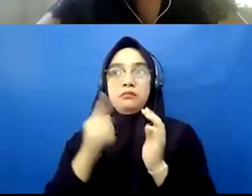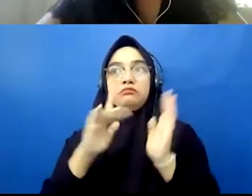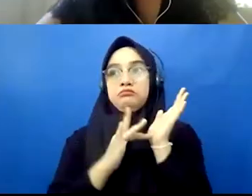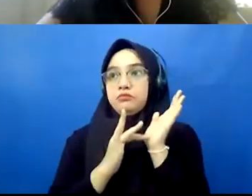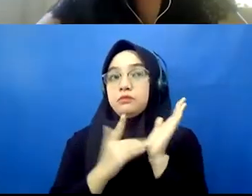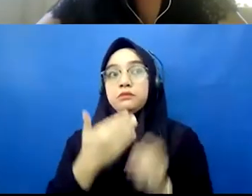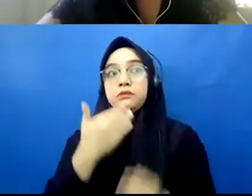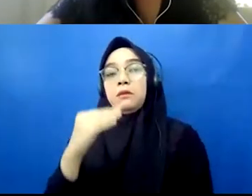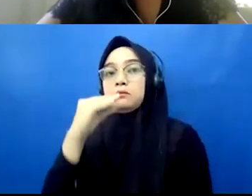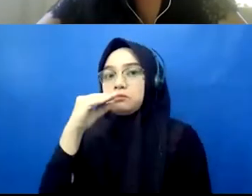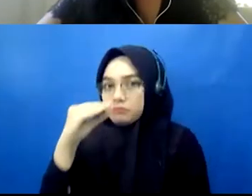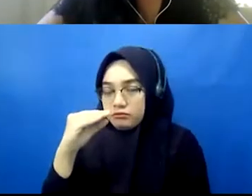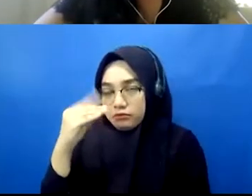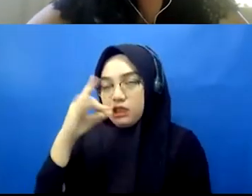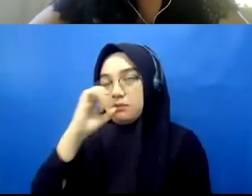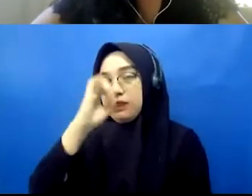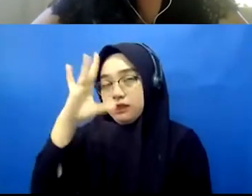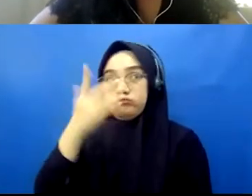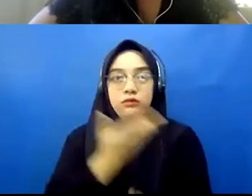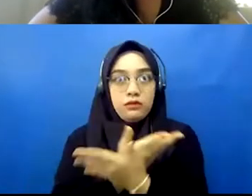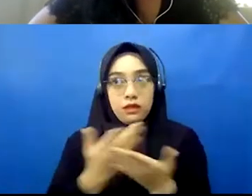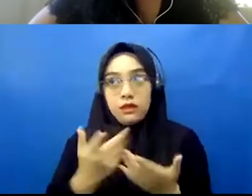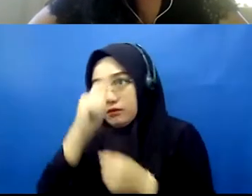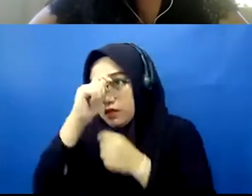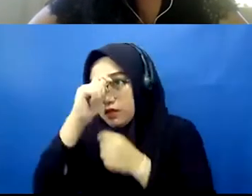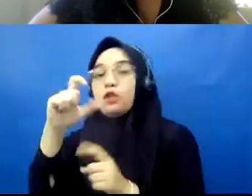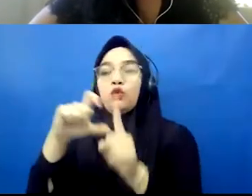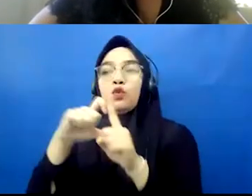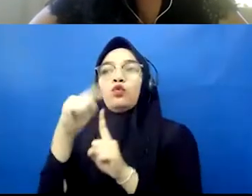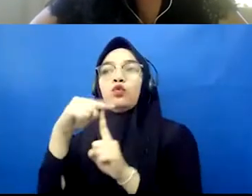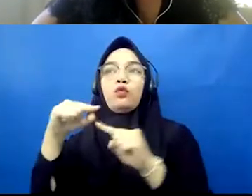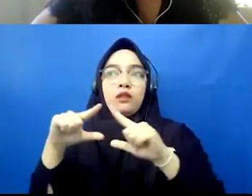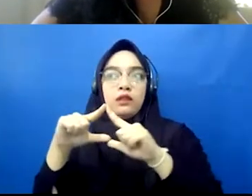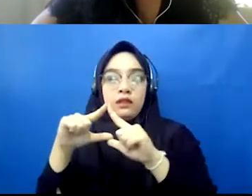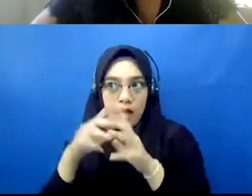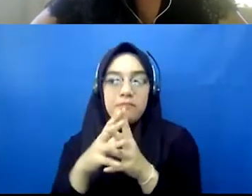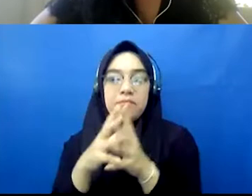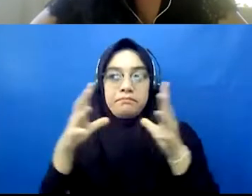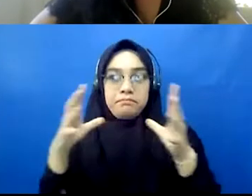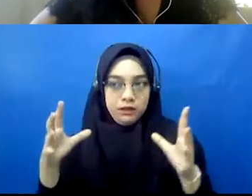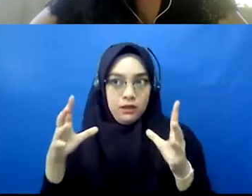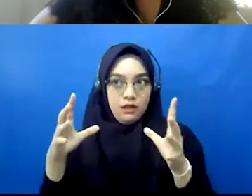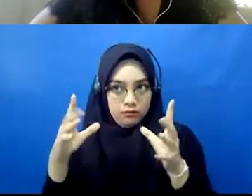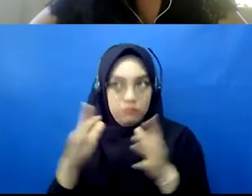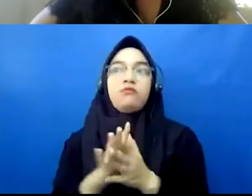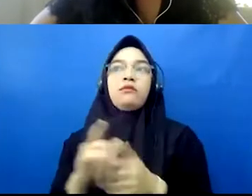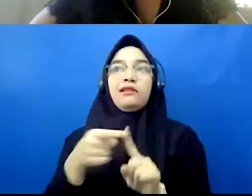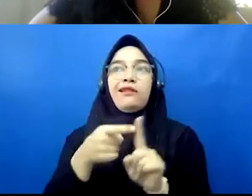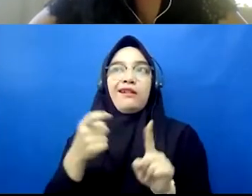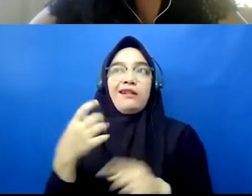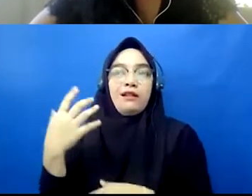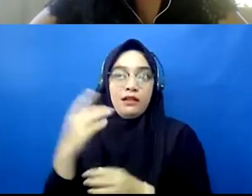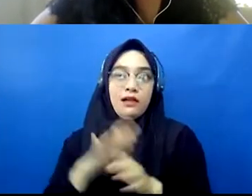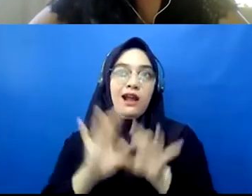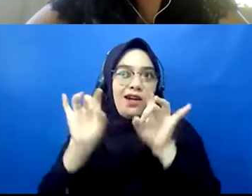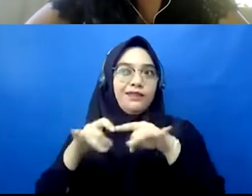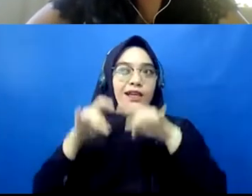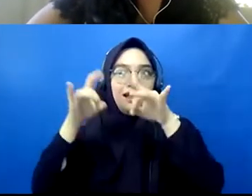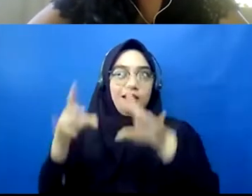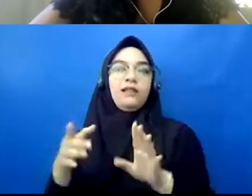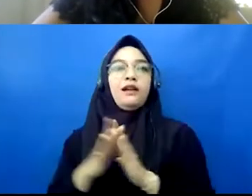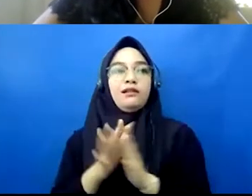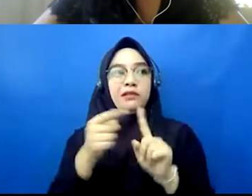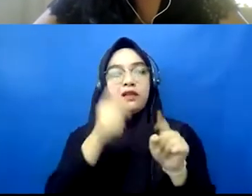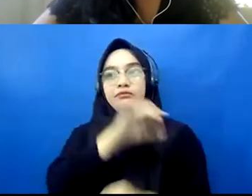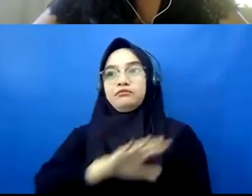Very good afternoon to His Excellency, Mr. Will Nankervis, Australian Ambassador to ASEAN, our distinguished speakers